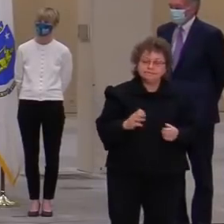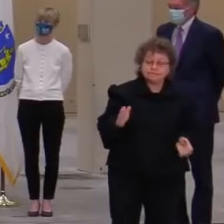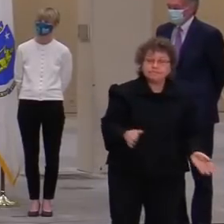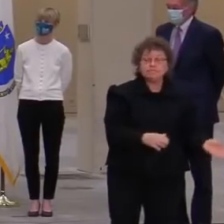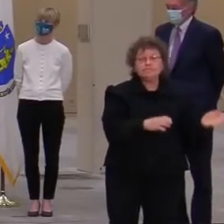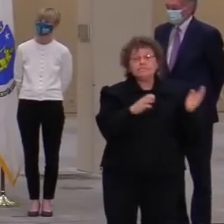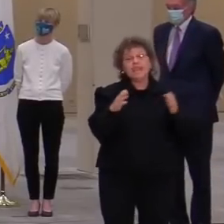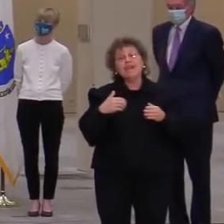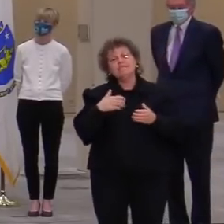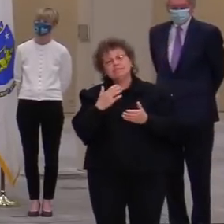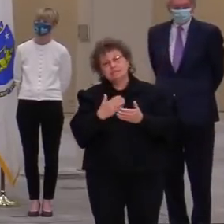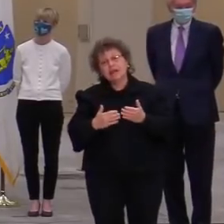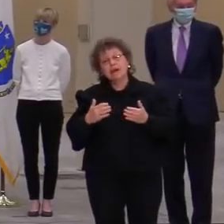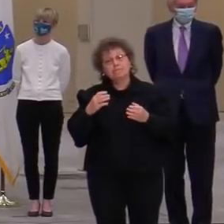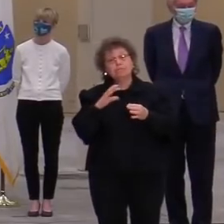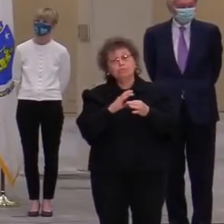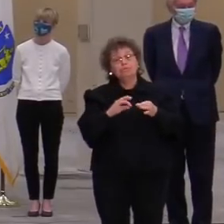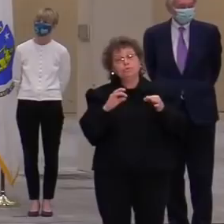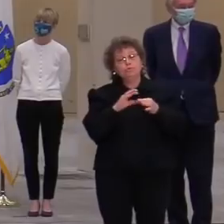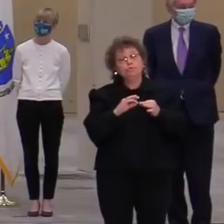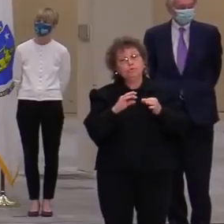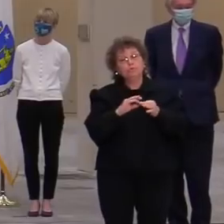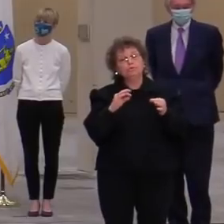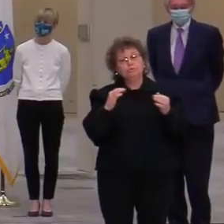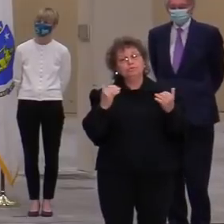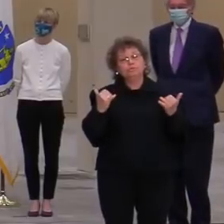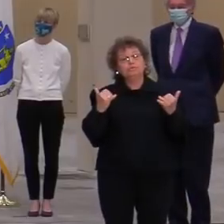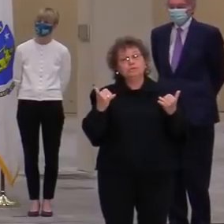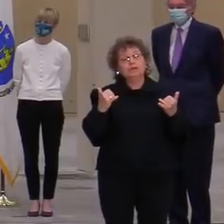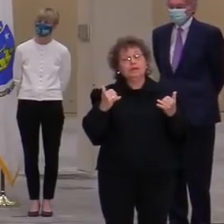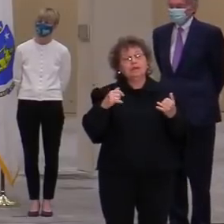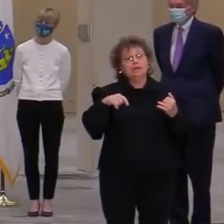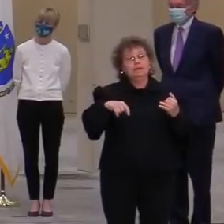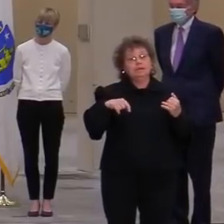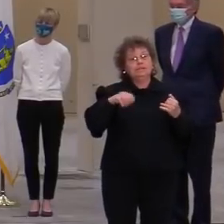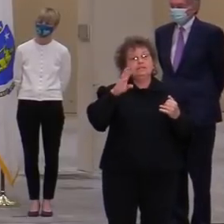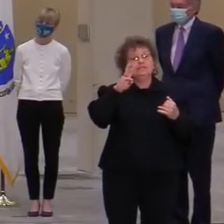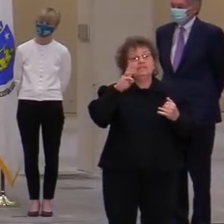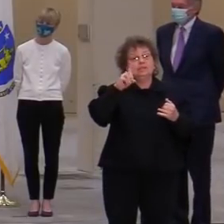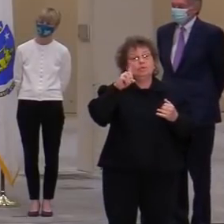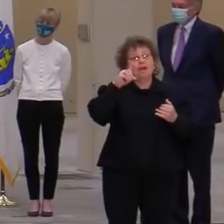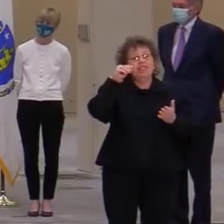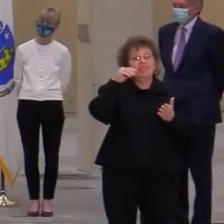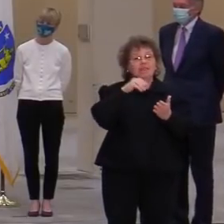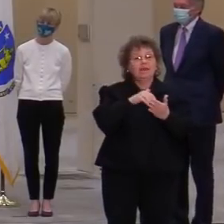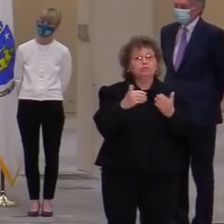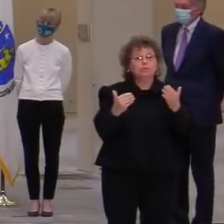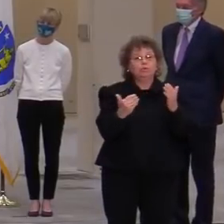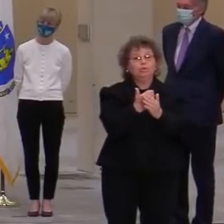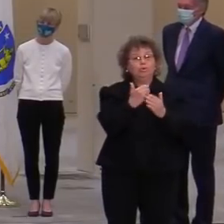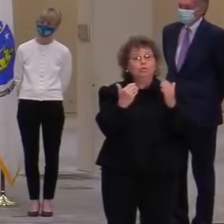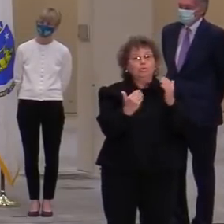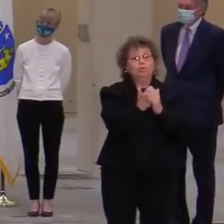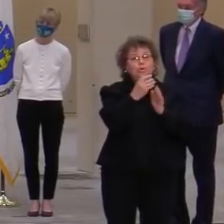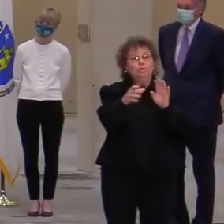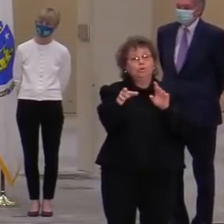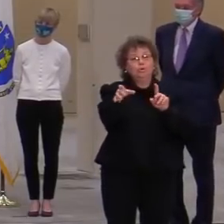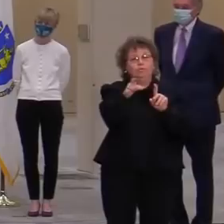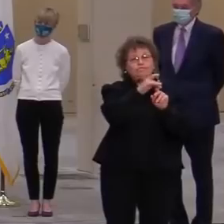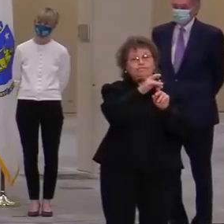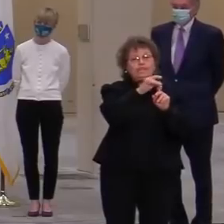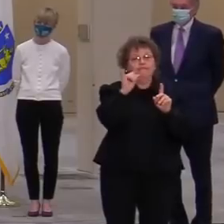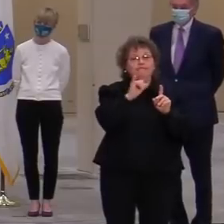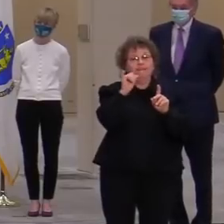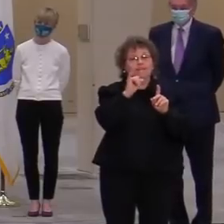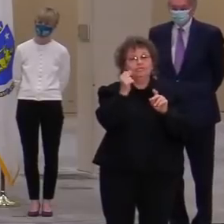is that we are currently in this country at 61,000 new infections a day, a 13% increase from